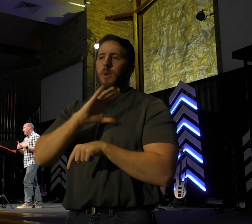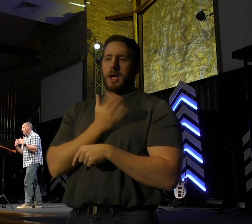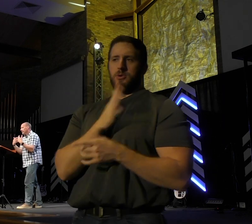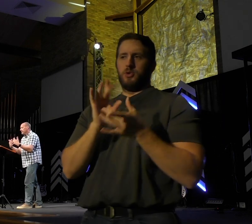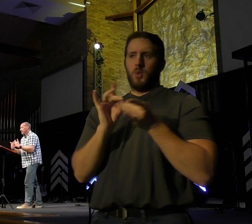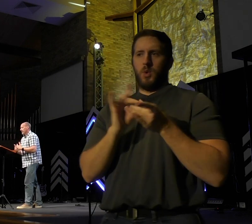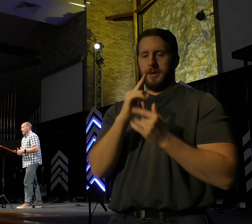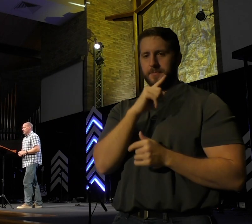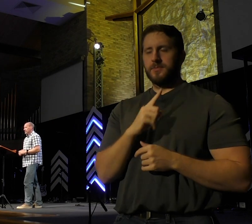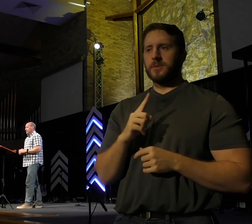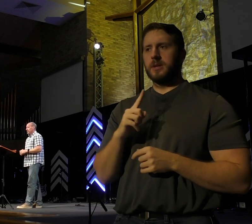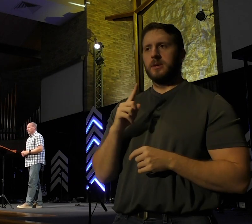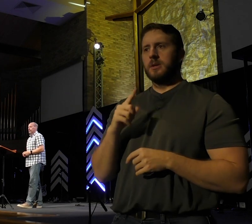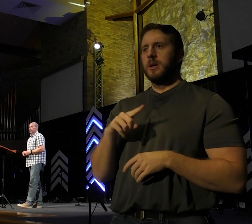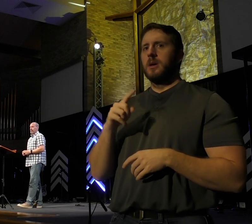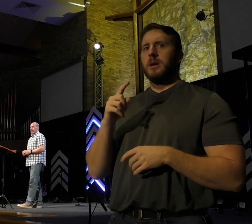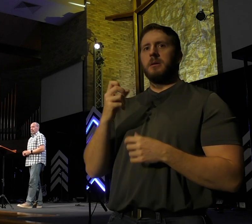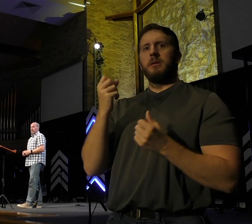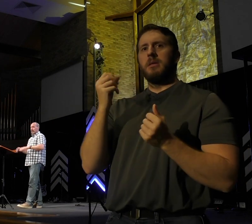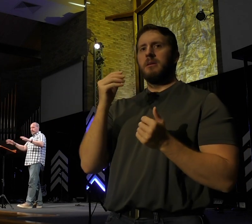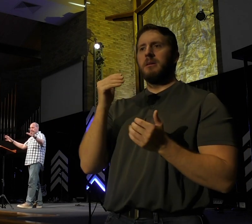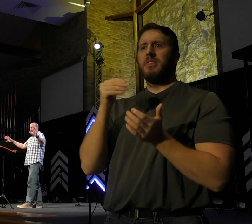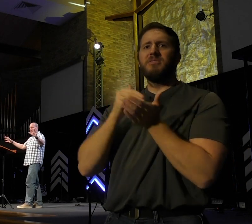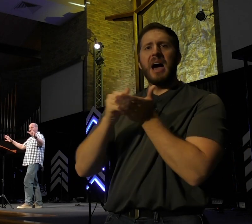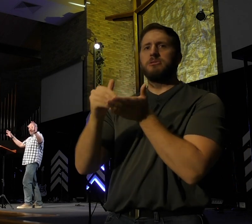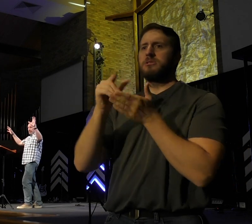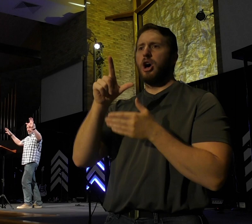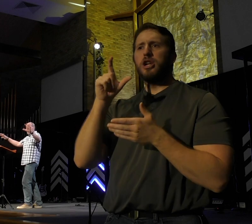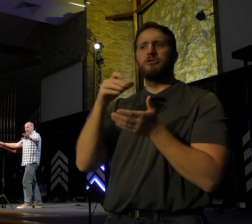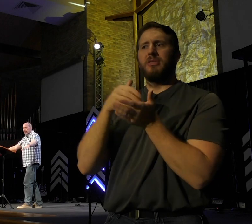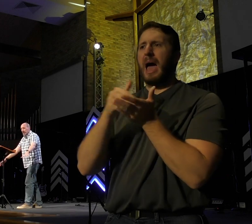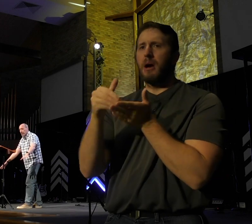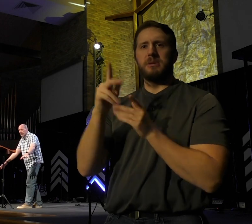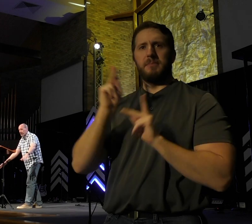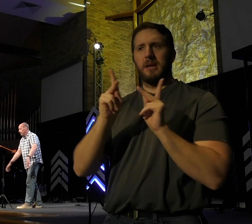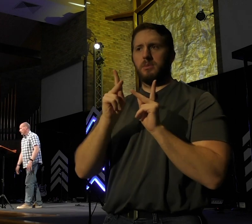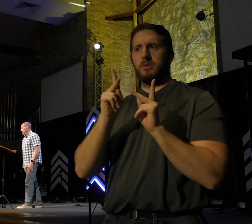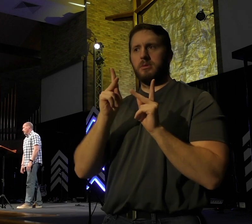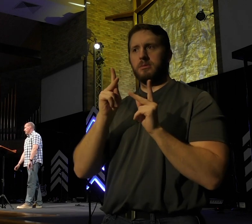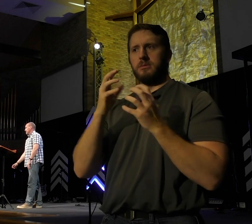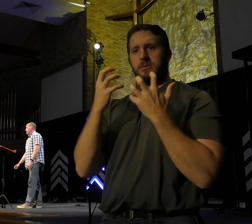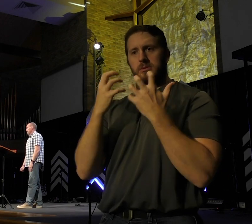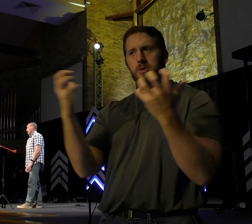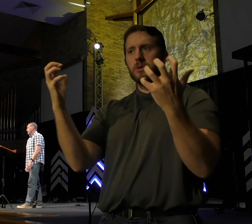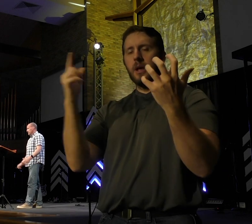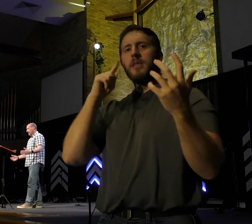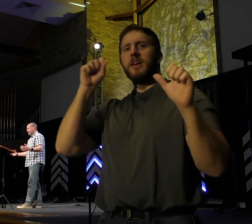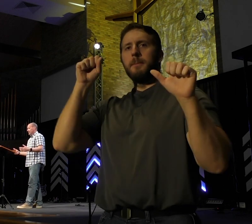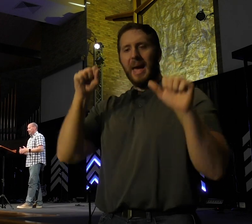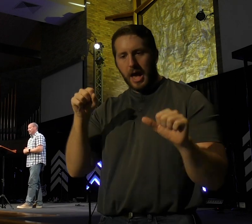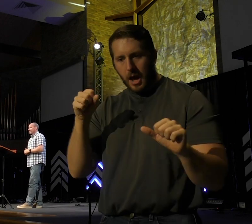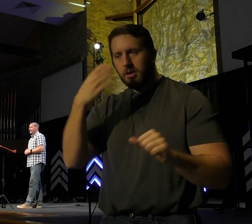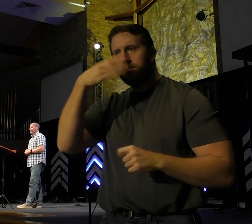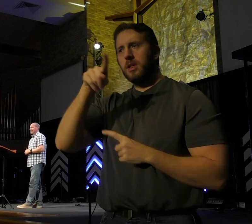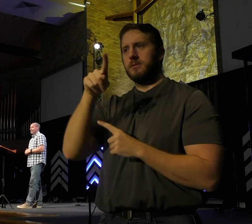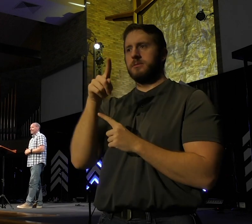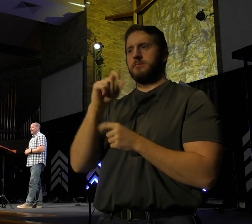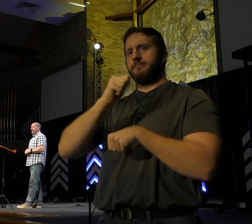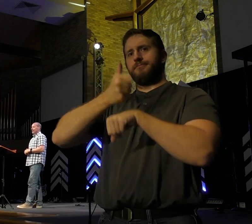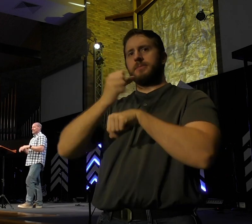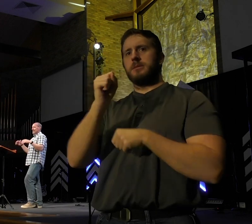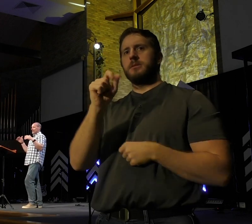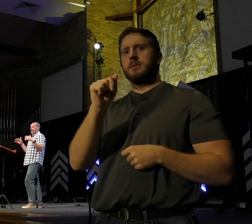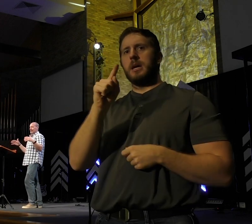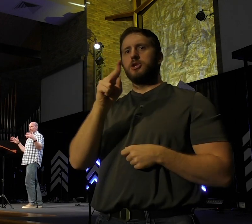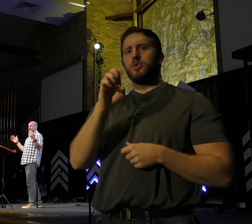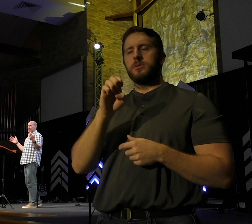story, hundreds of thousands of people are standing there, and then all of a sudden they bow down before this statue.